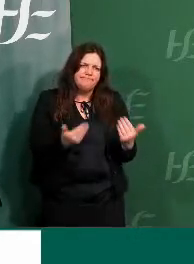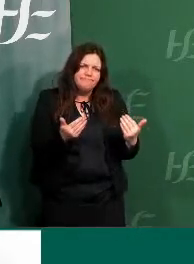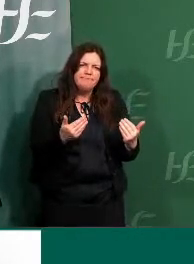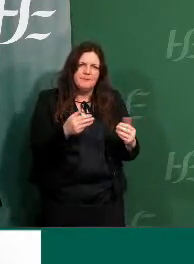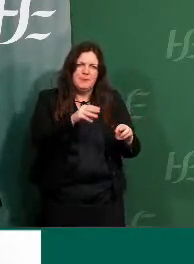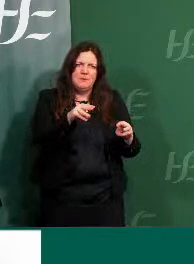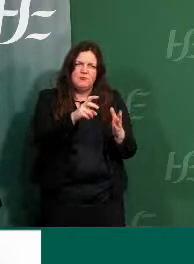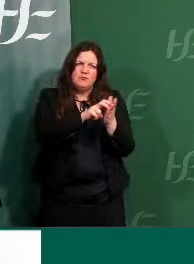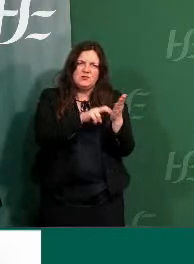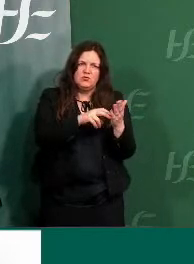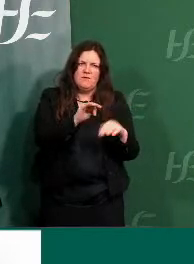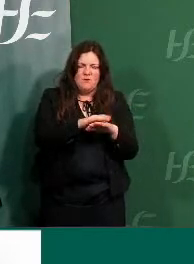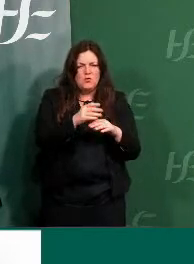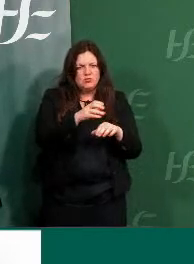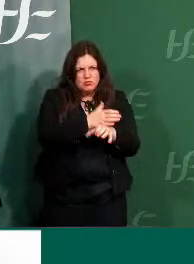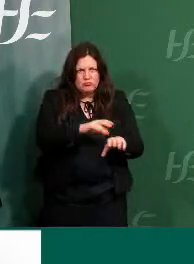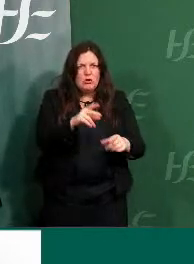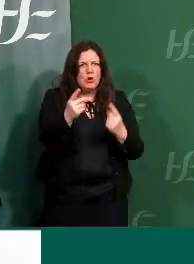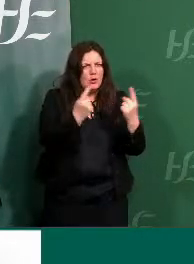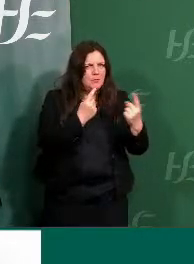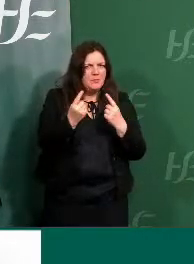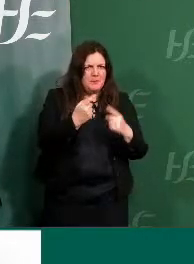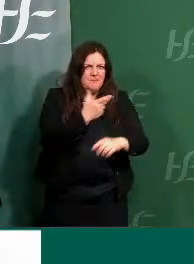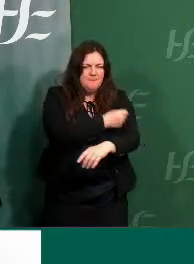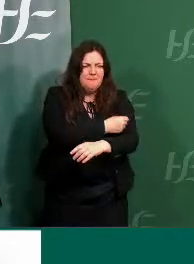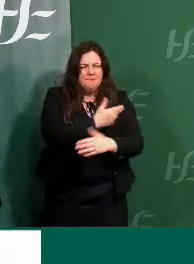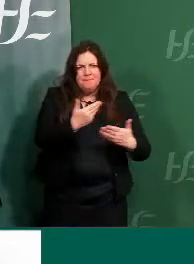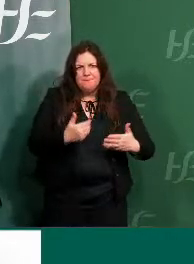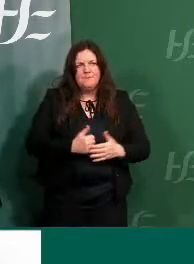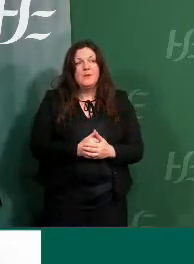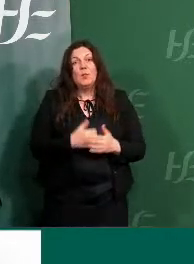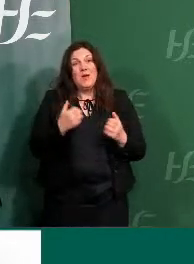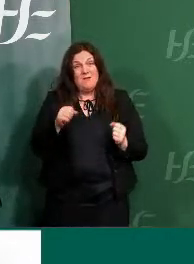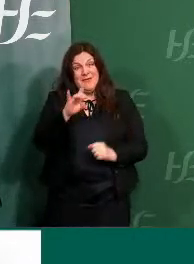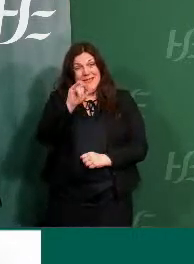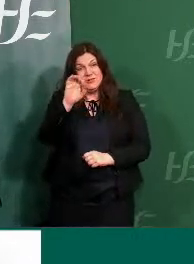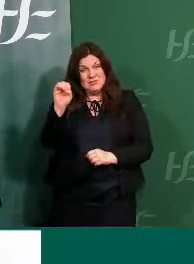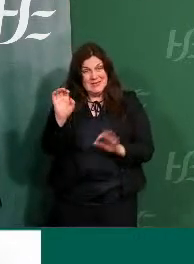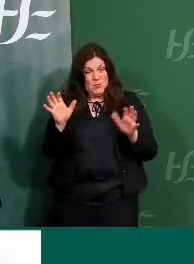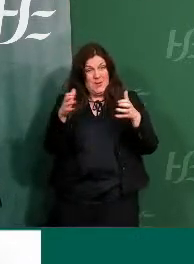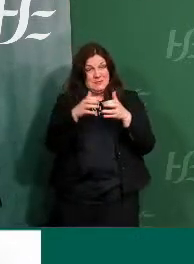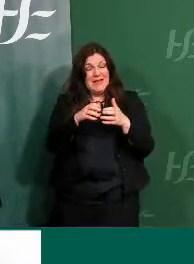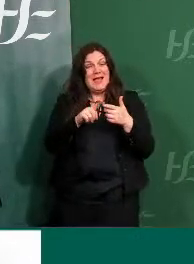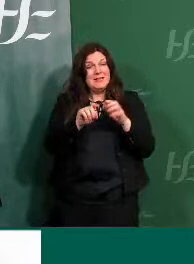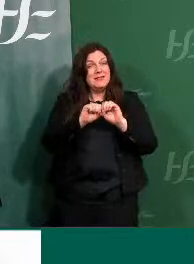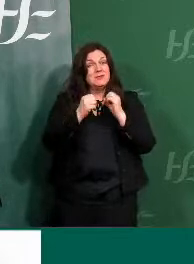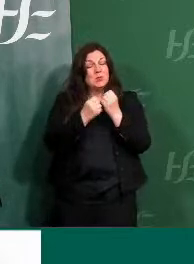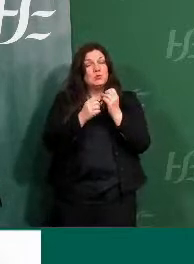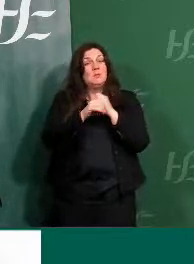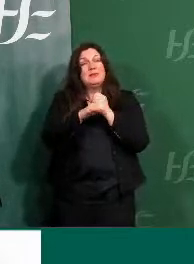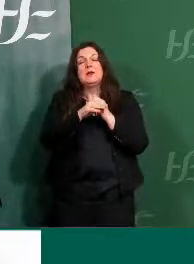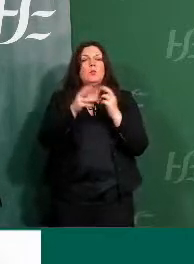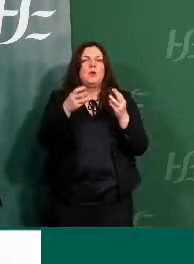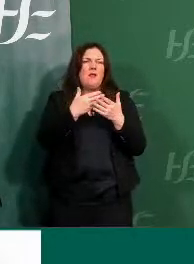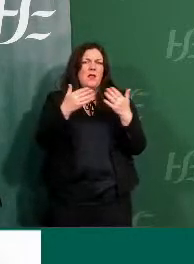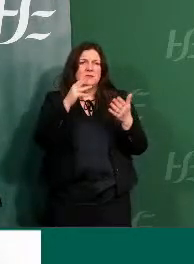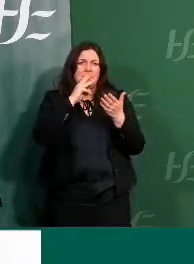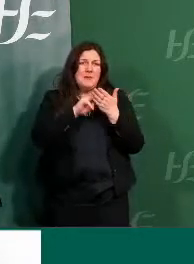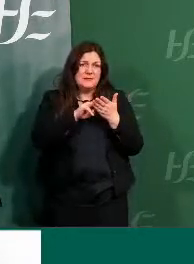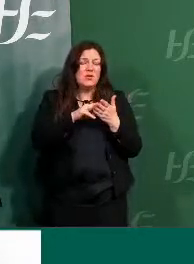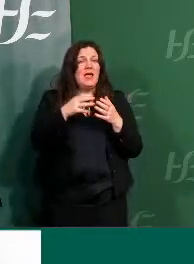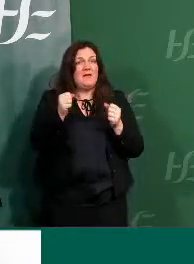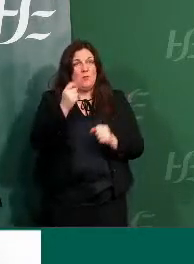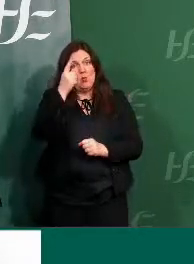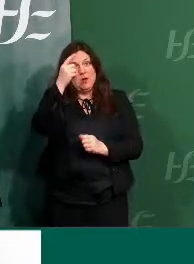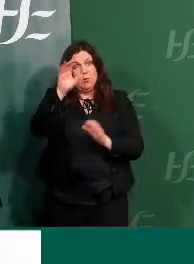clinics. So we have our HSE website and our social media where we'll be putting lots and lots of messages. We've got a